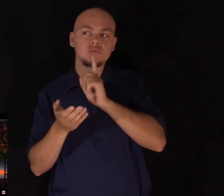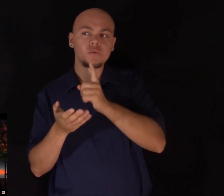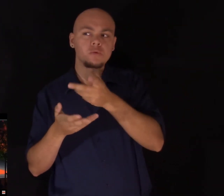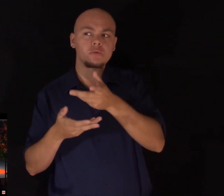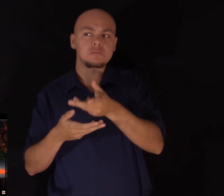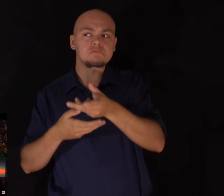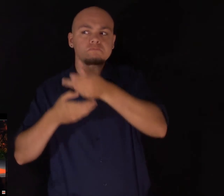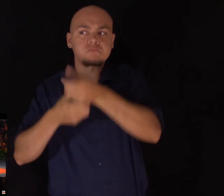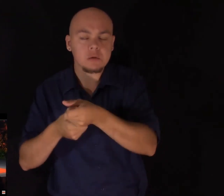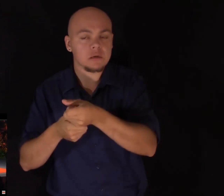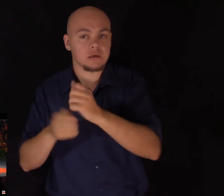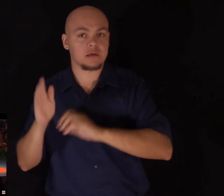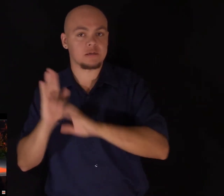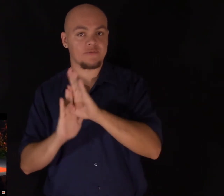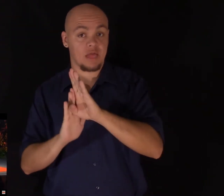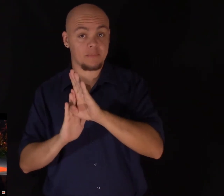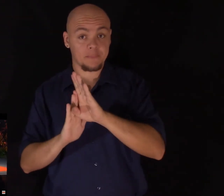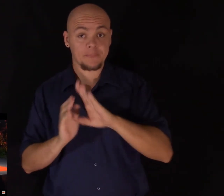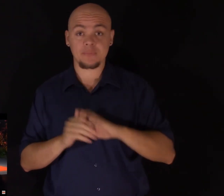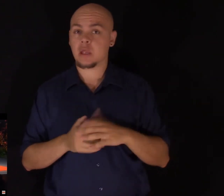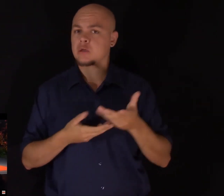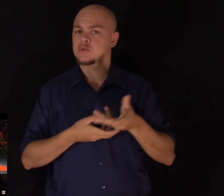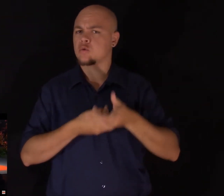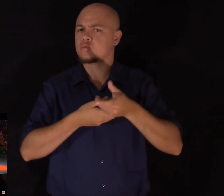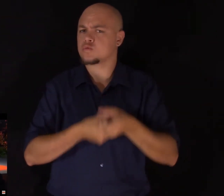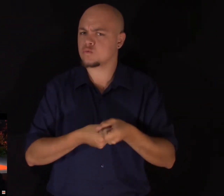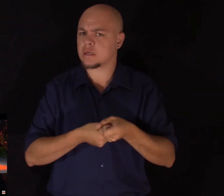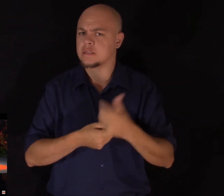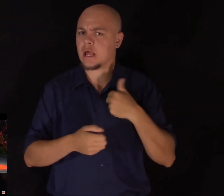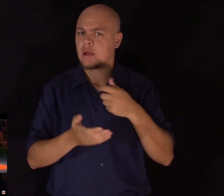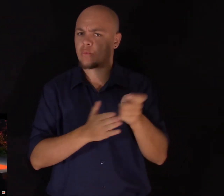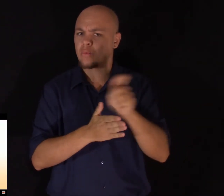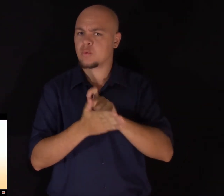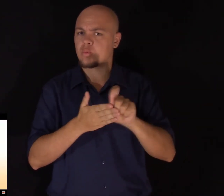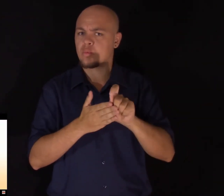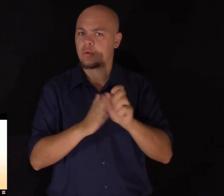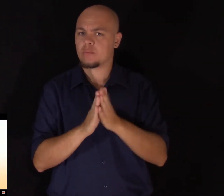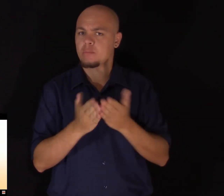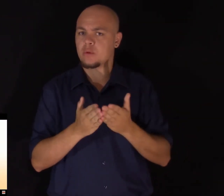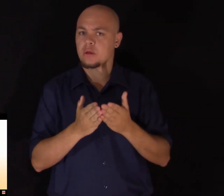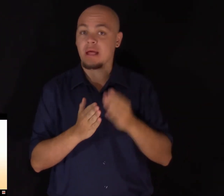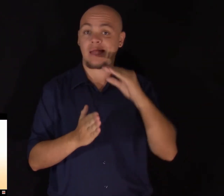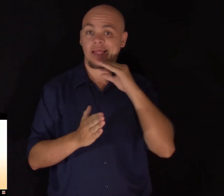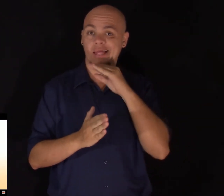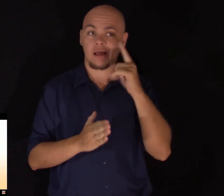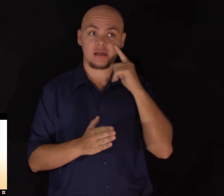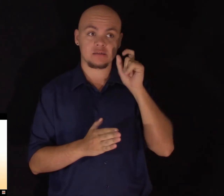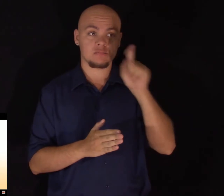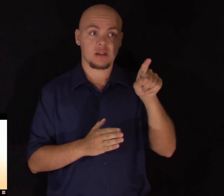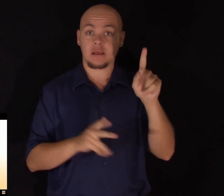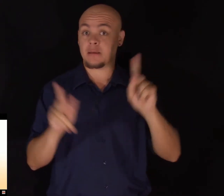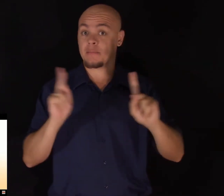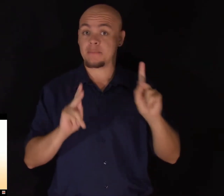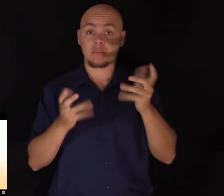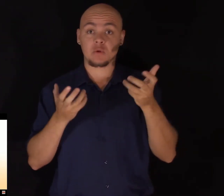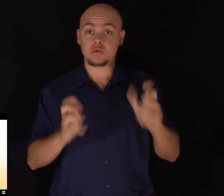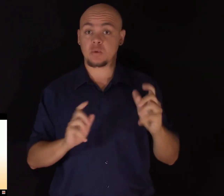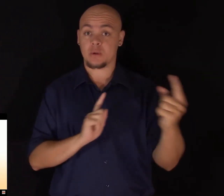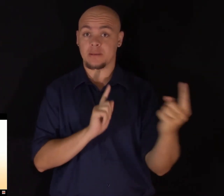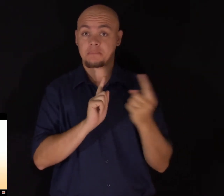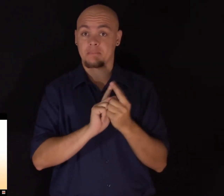Now, speaking of trust, ever since I wrote this book, Lie Spotting, no one wants to meet me in person anymore.